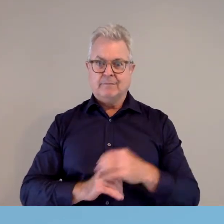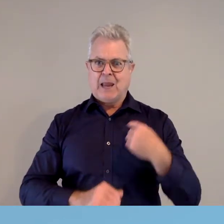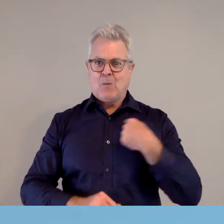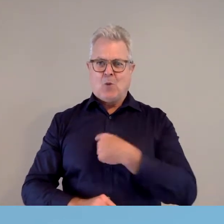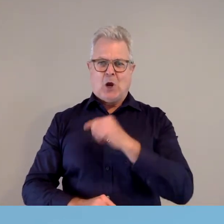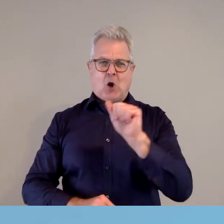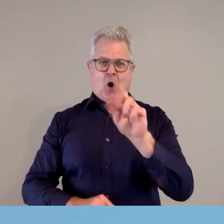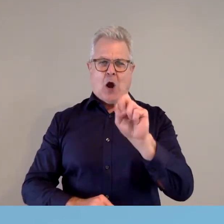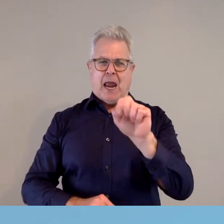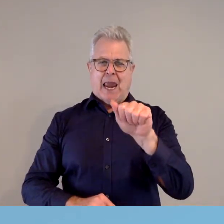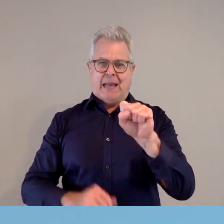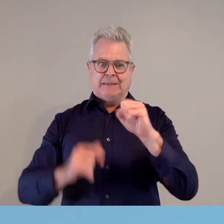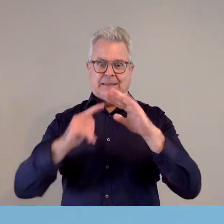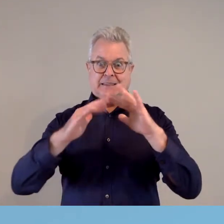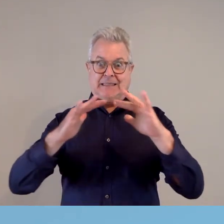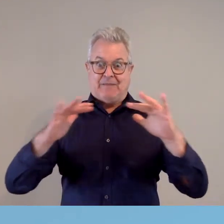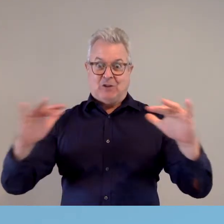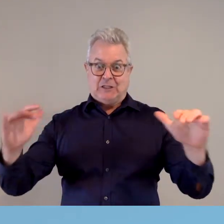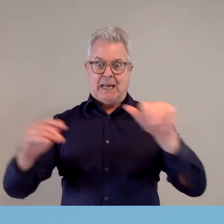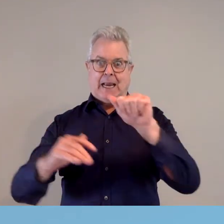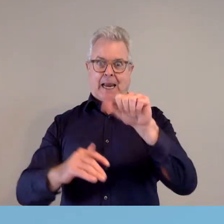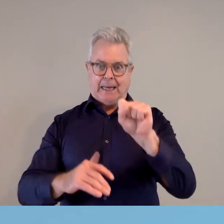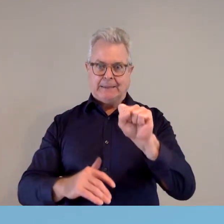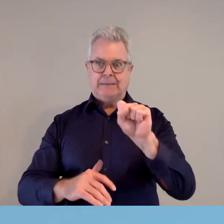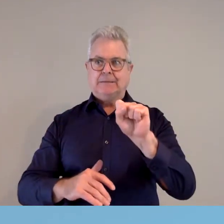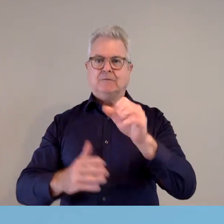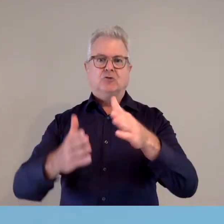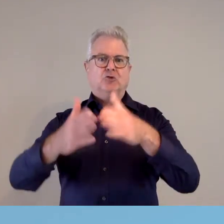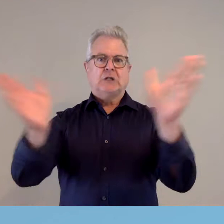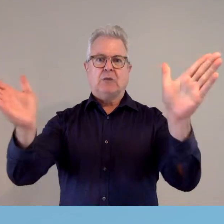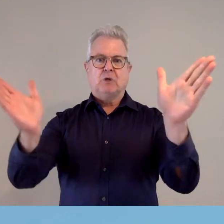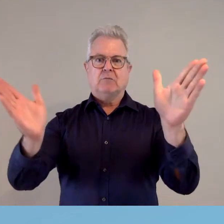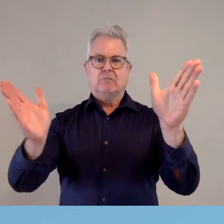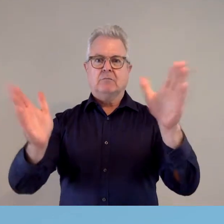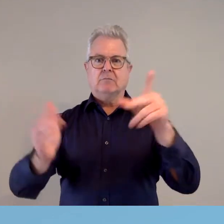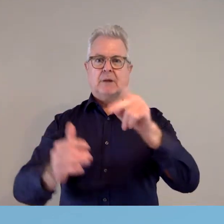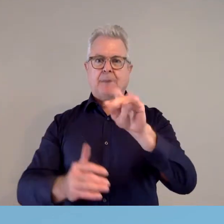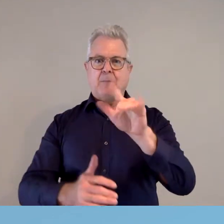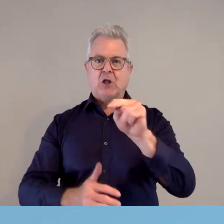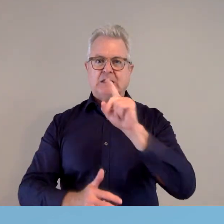We are as diverse as the general public.